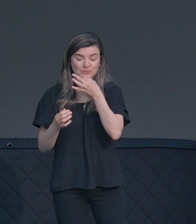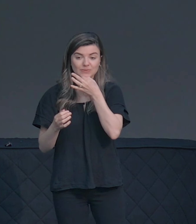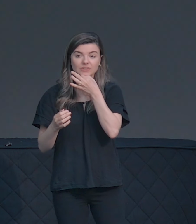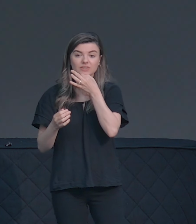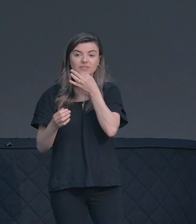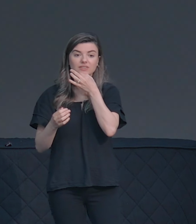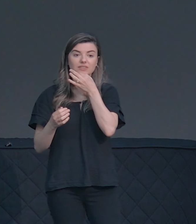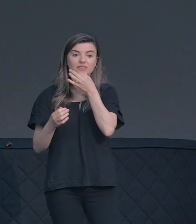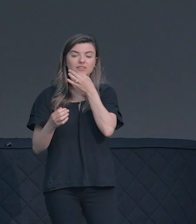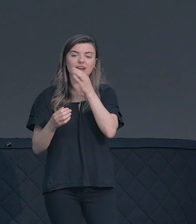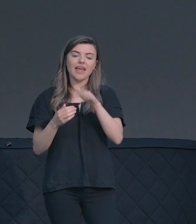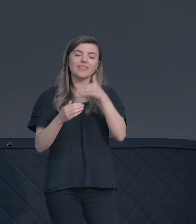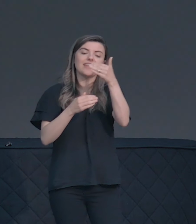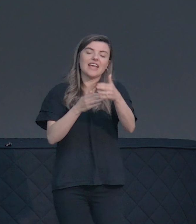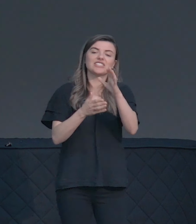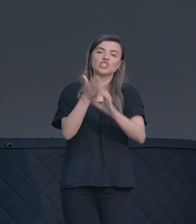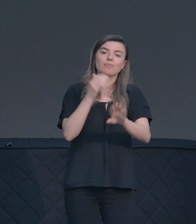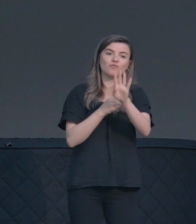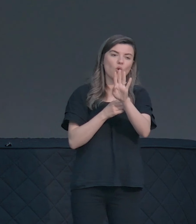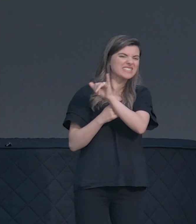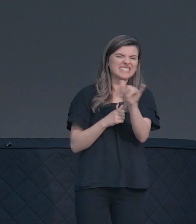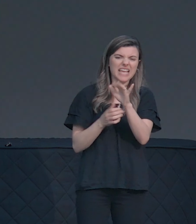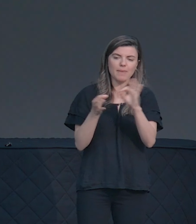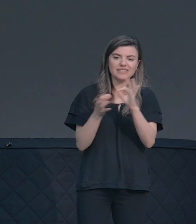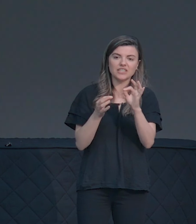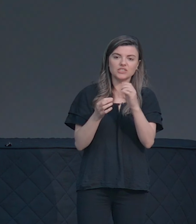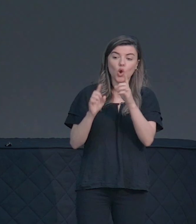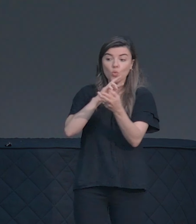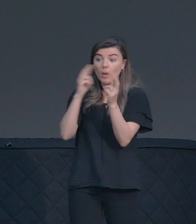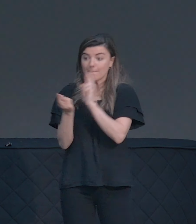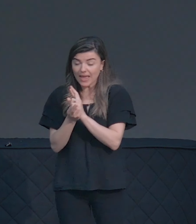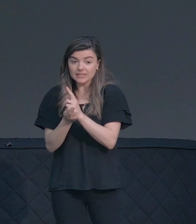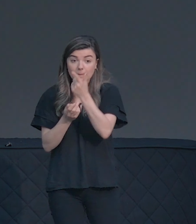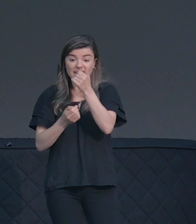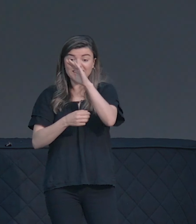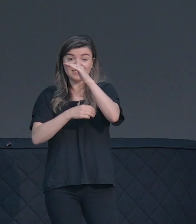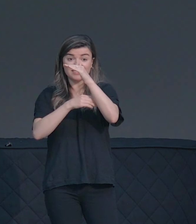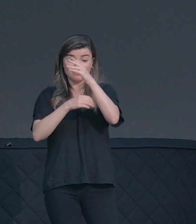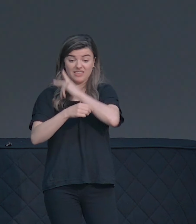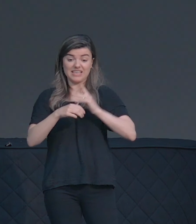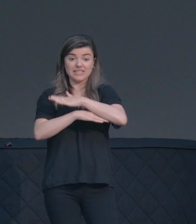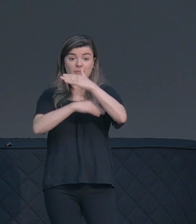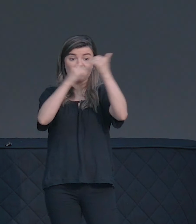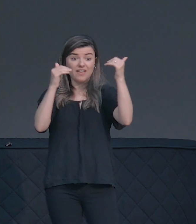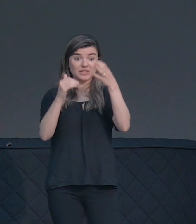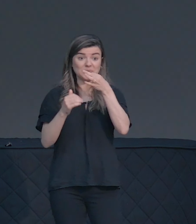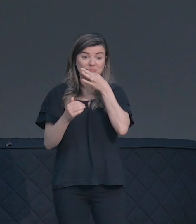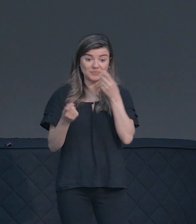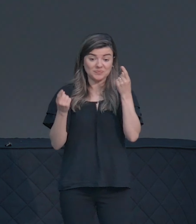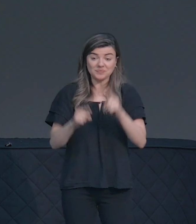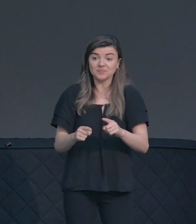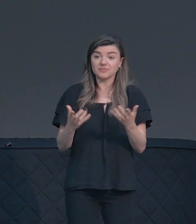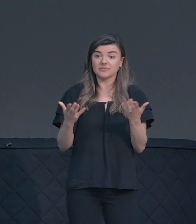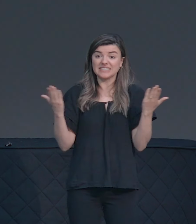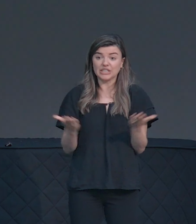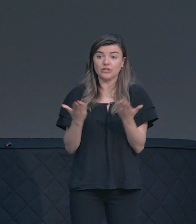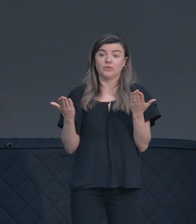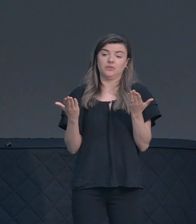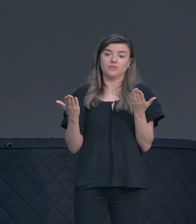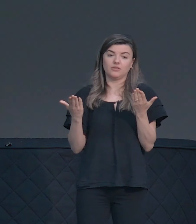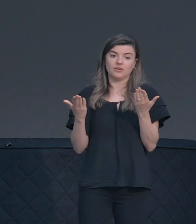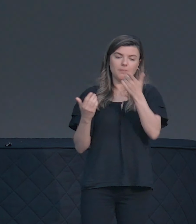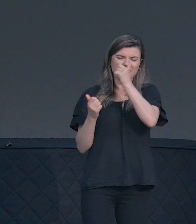verses in chapter 4 is the same: "Repent, for the kingdom of heaven is at hand." And because we have all